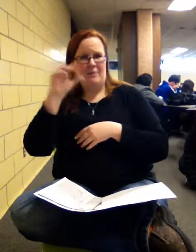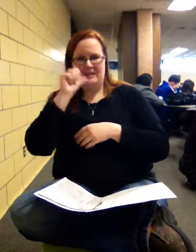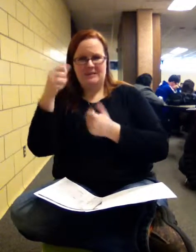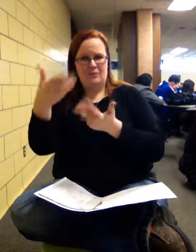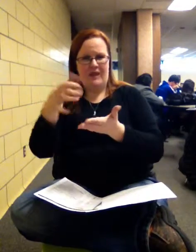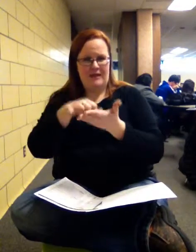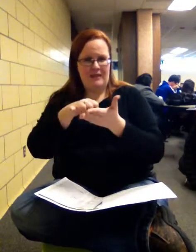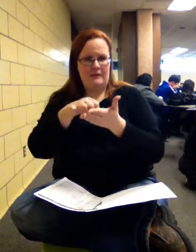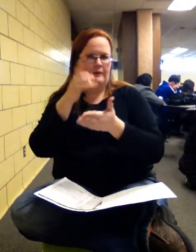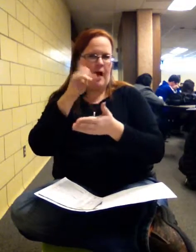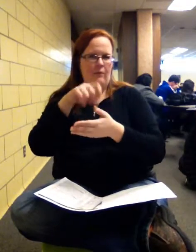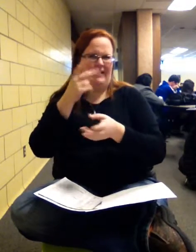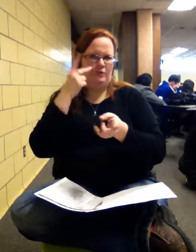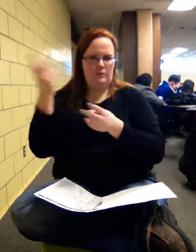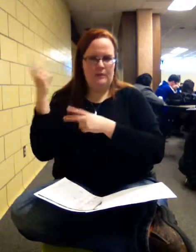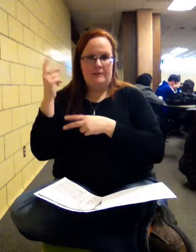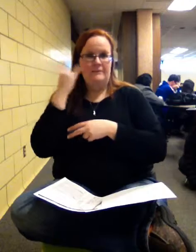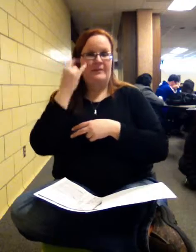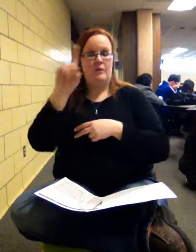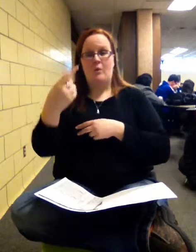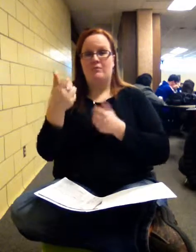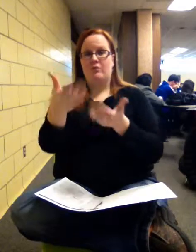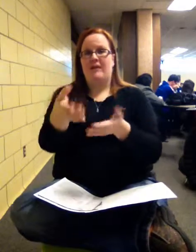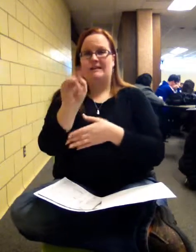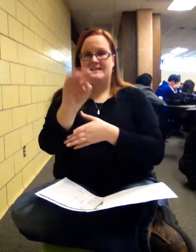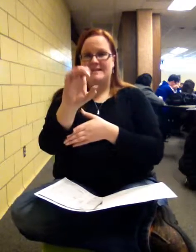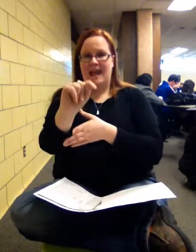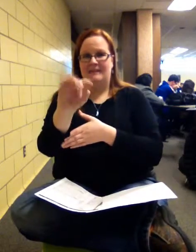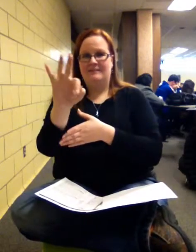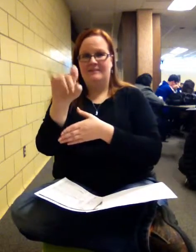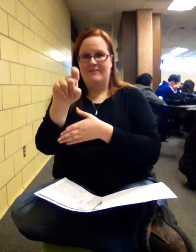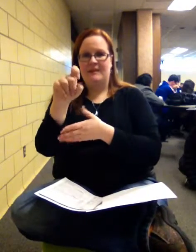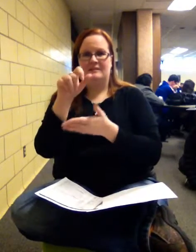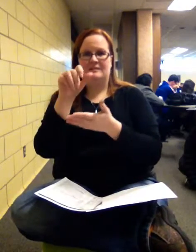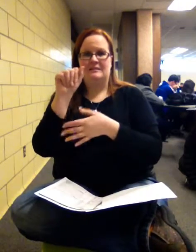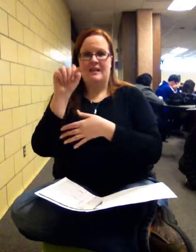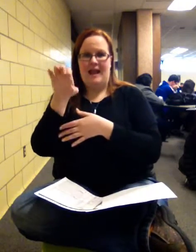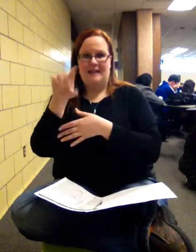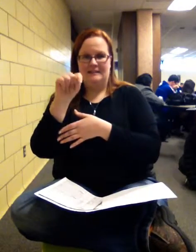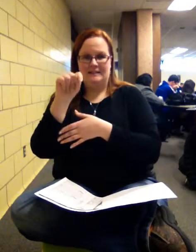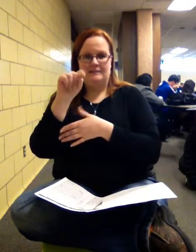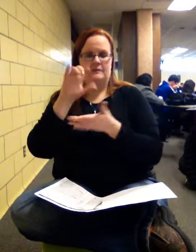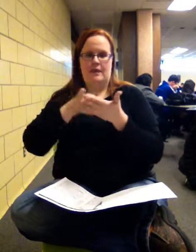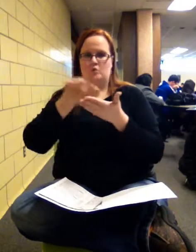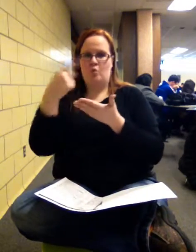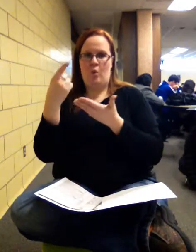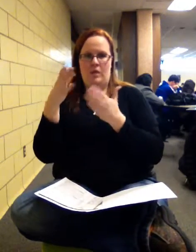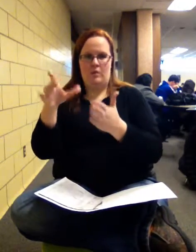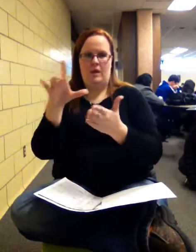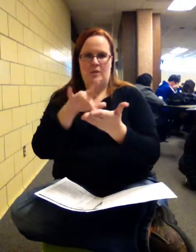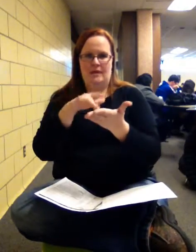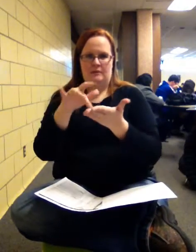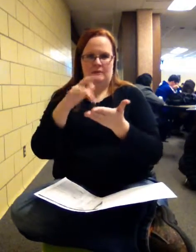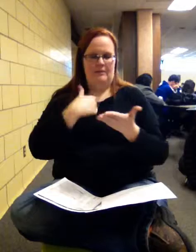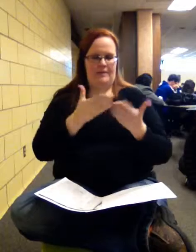back. If they only gave you net fixed assets, then that would have been the only way you can calculate it. Let me look at my financials really